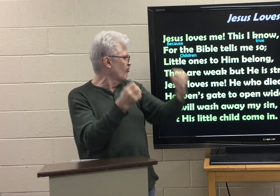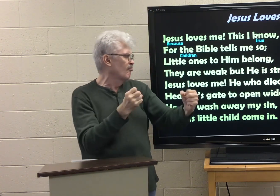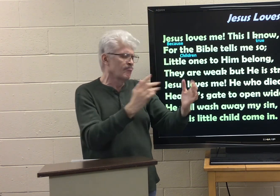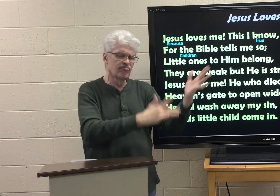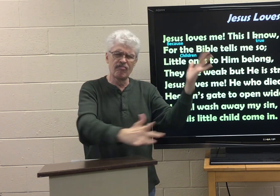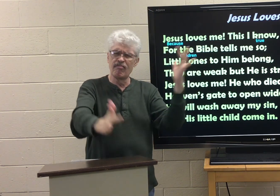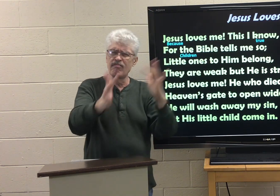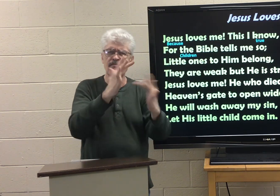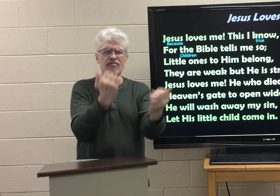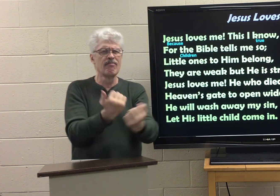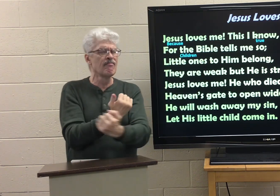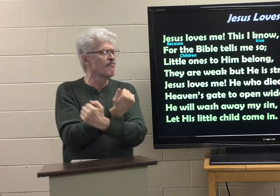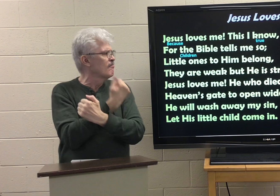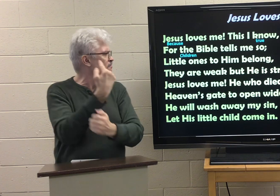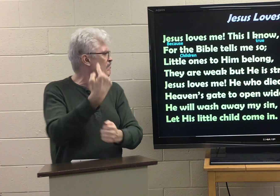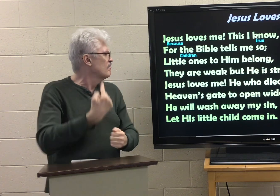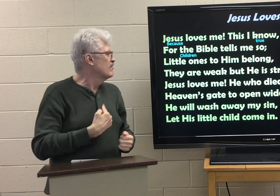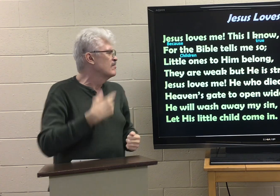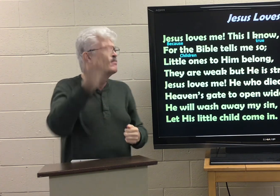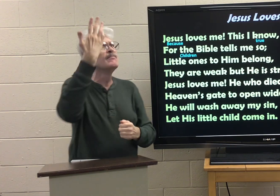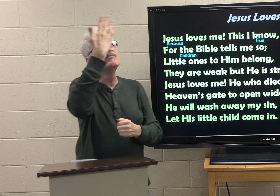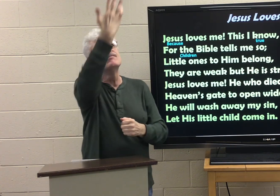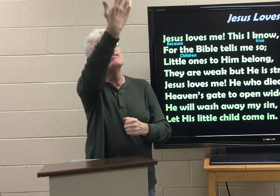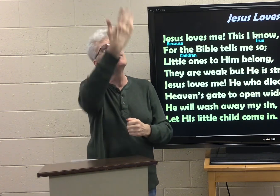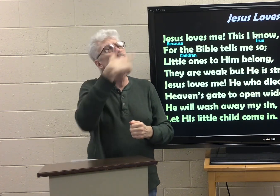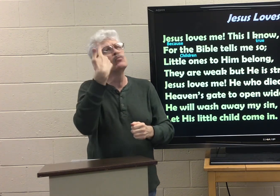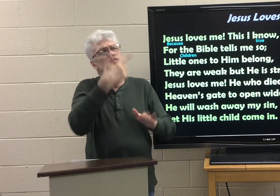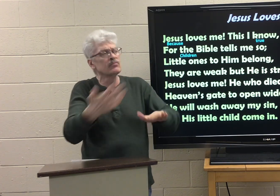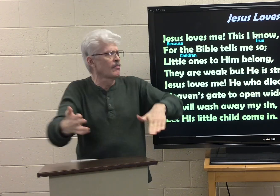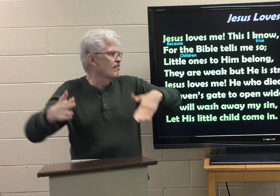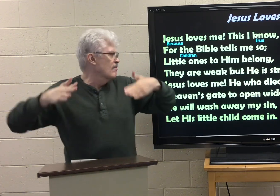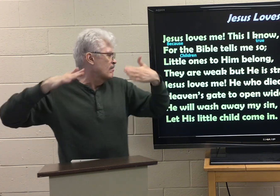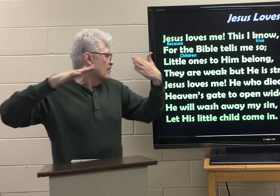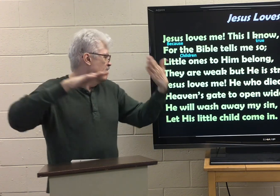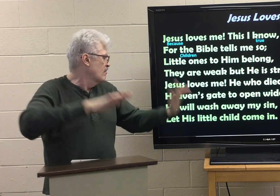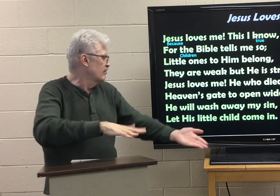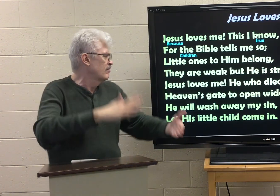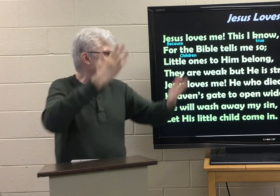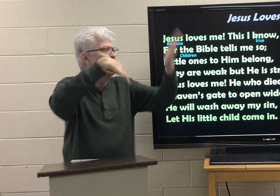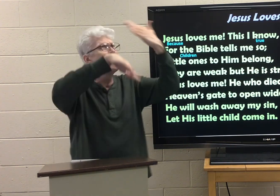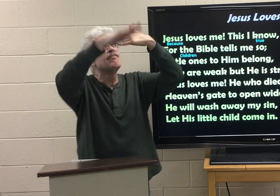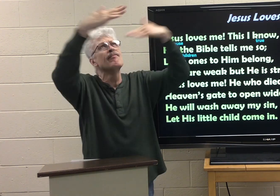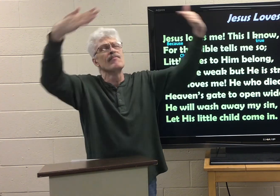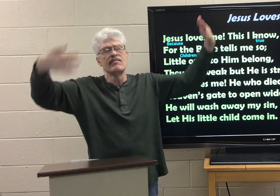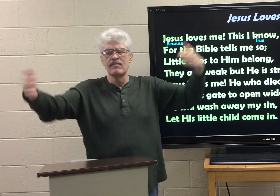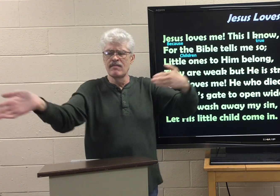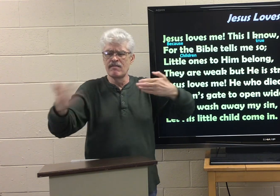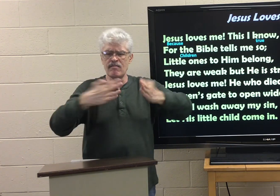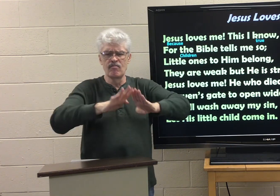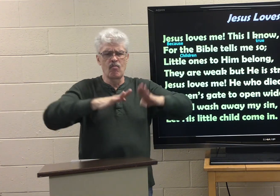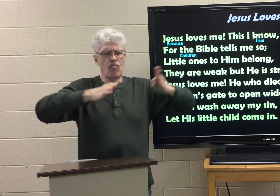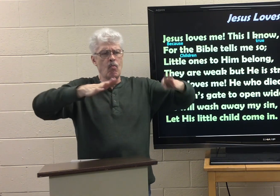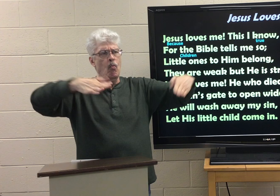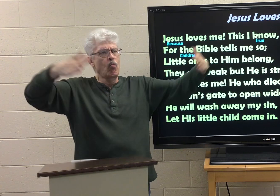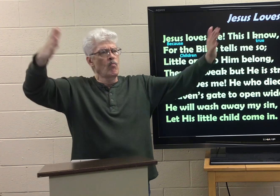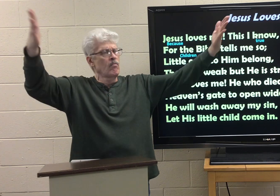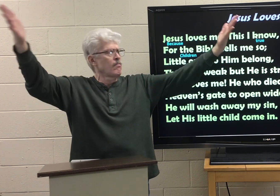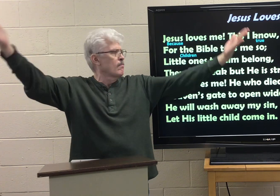strong. Jesus loves me, he who died. Heaven's gate to open